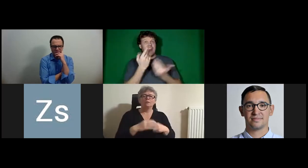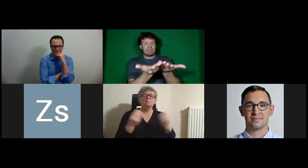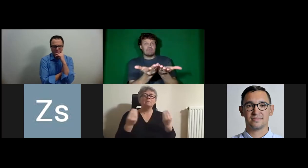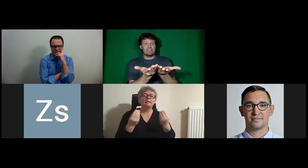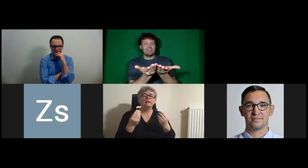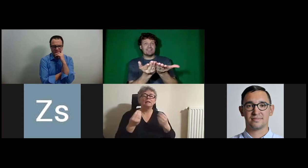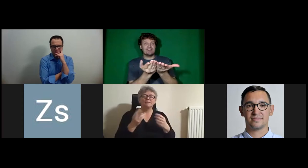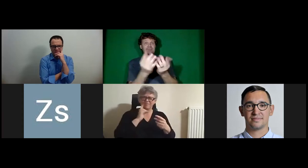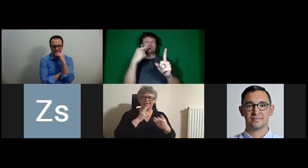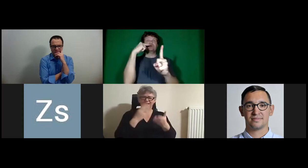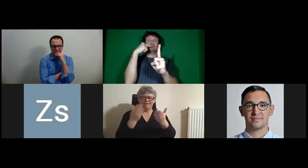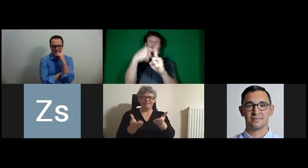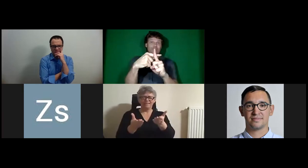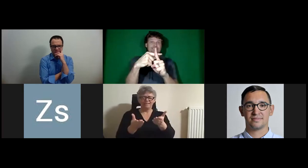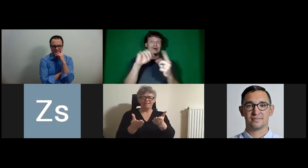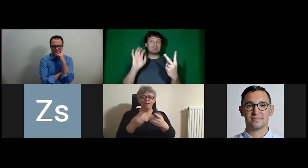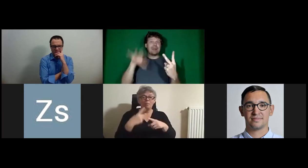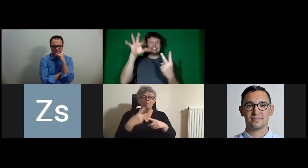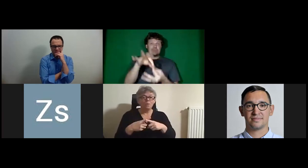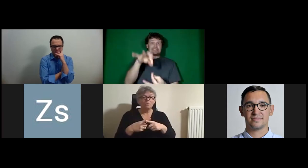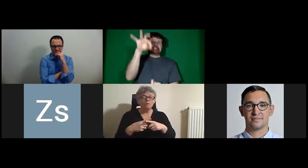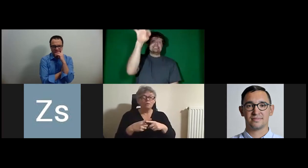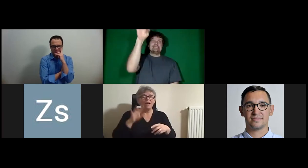And so he wanted to thank me.